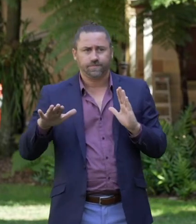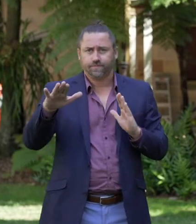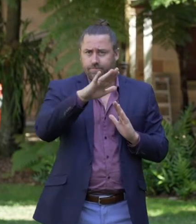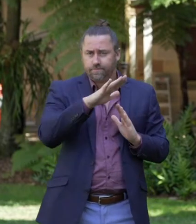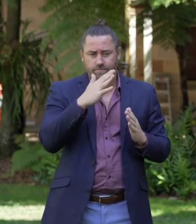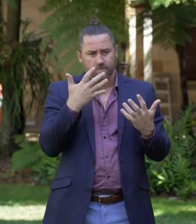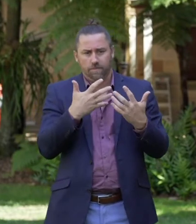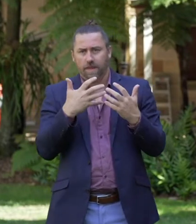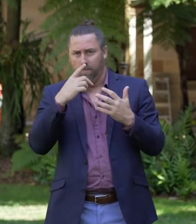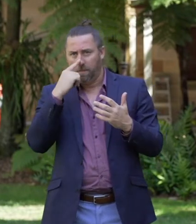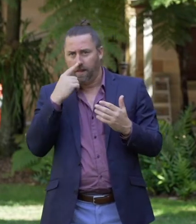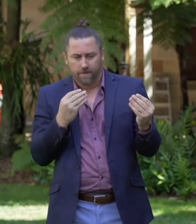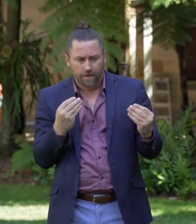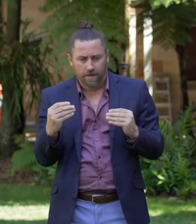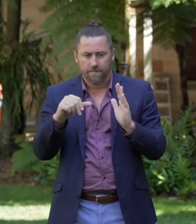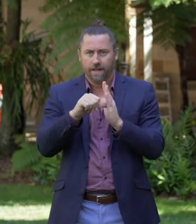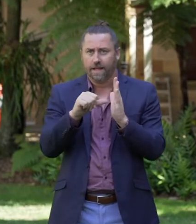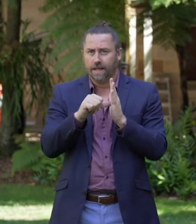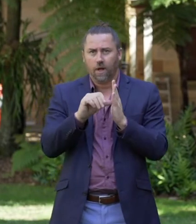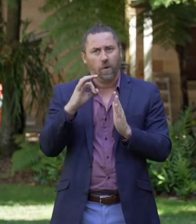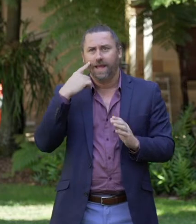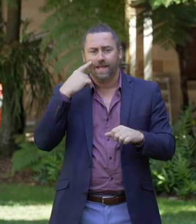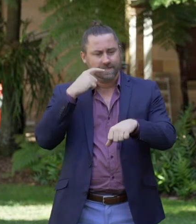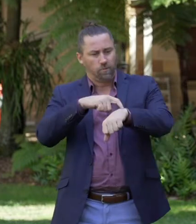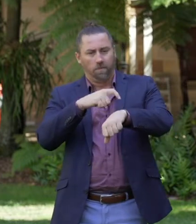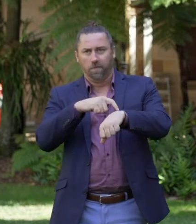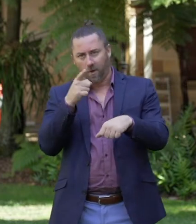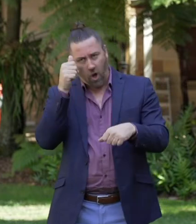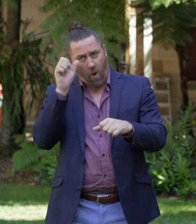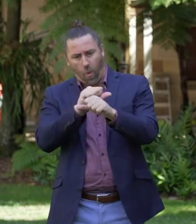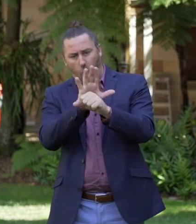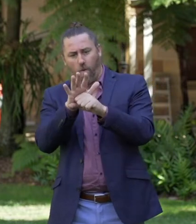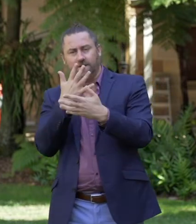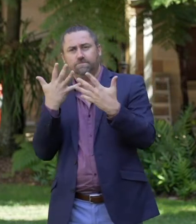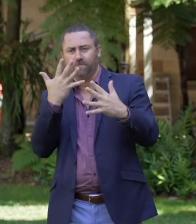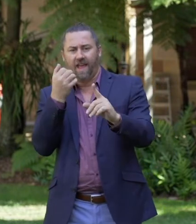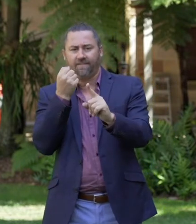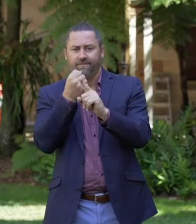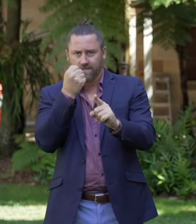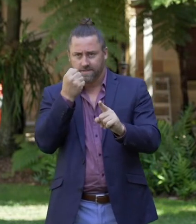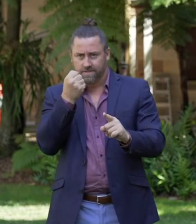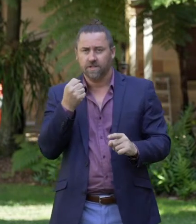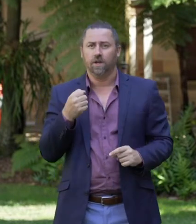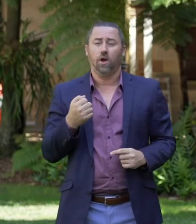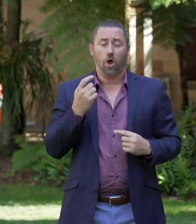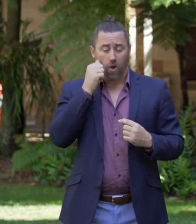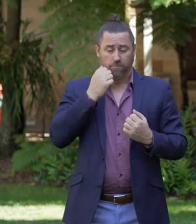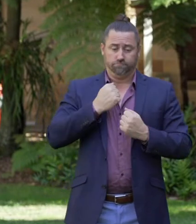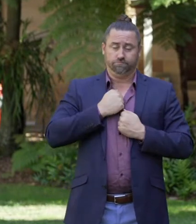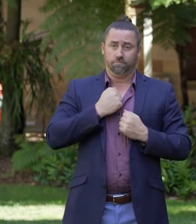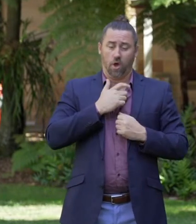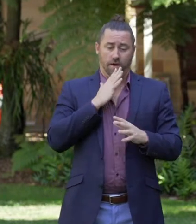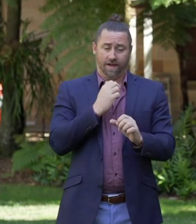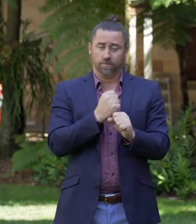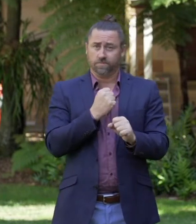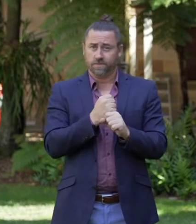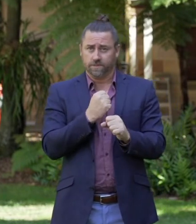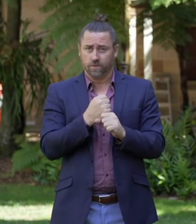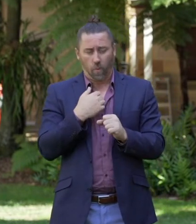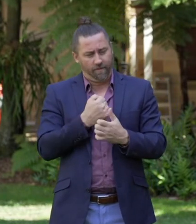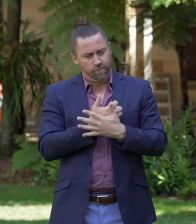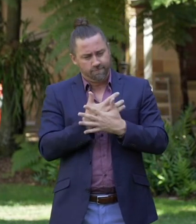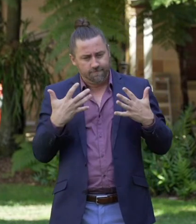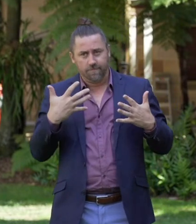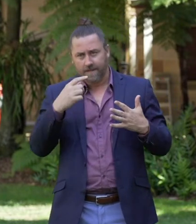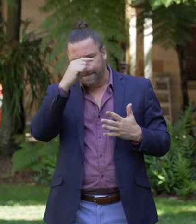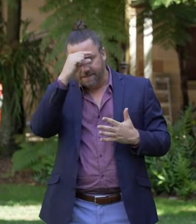lot of people are doing it tough across this state, and it has been a firm commitment of my government to